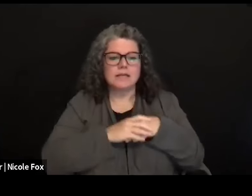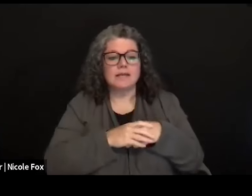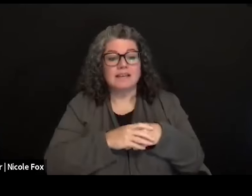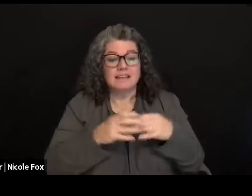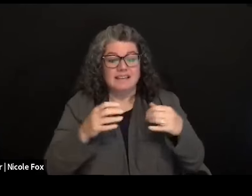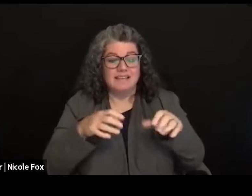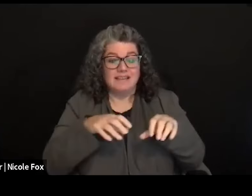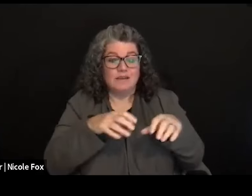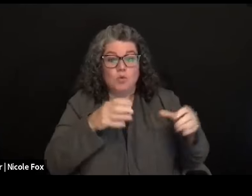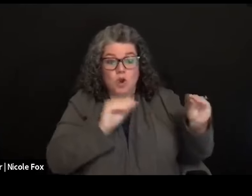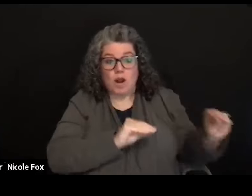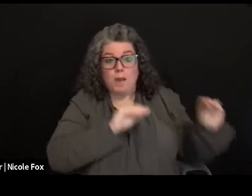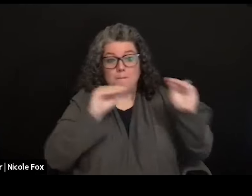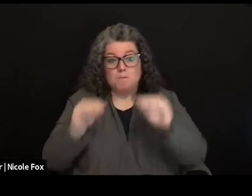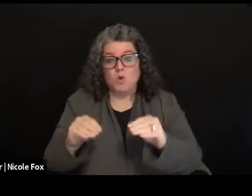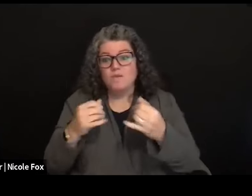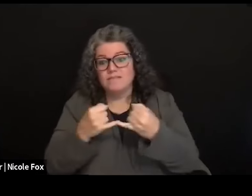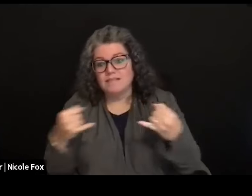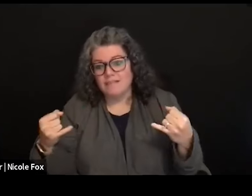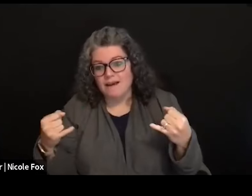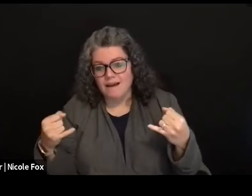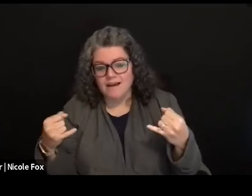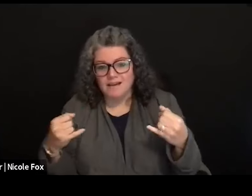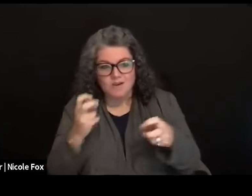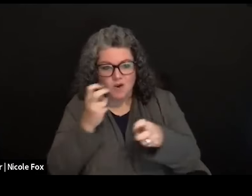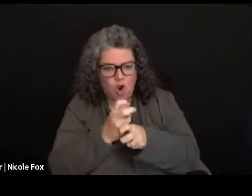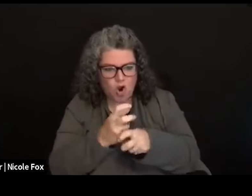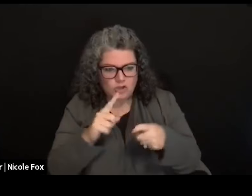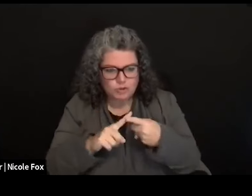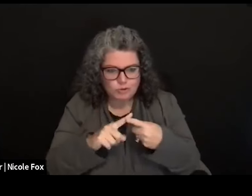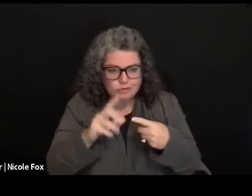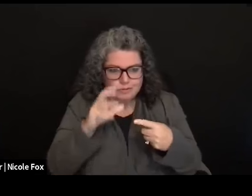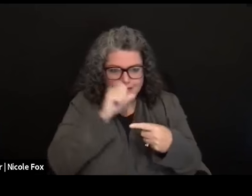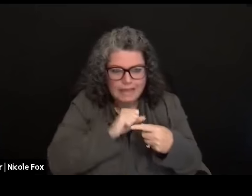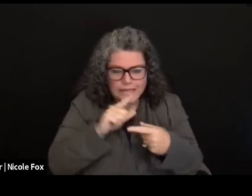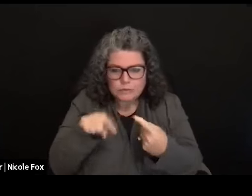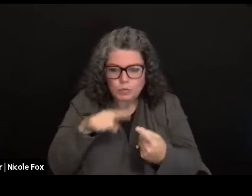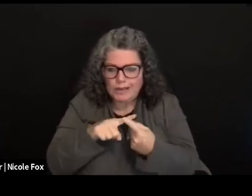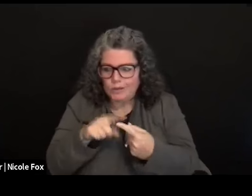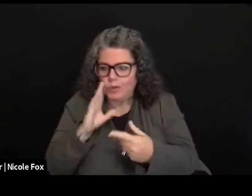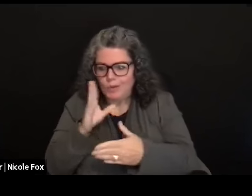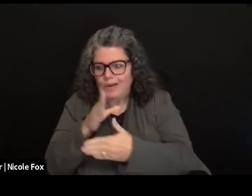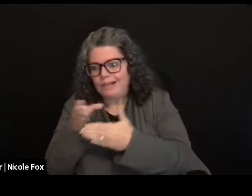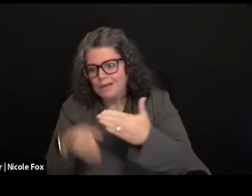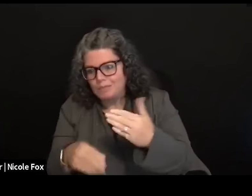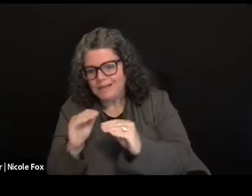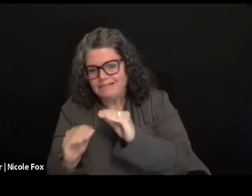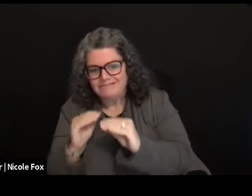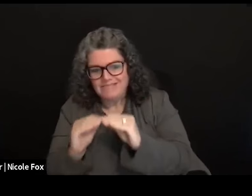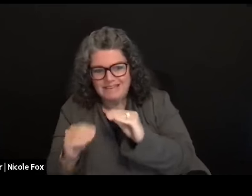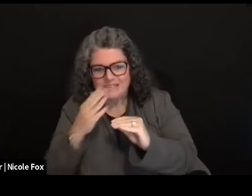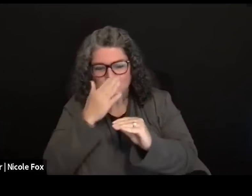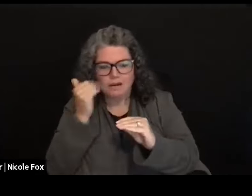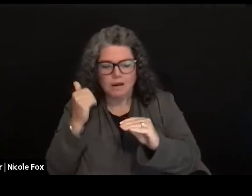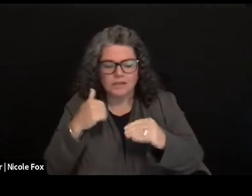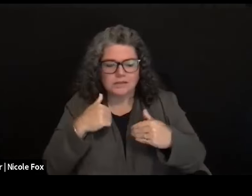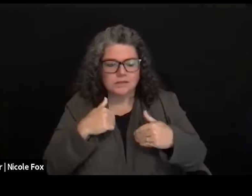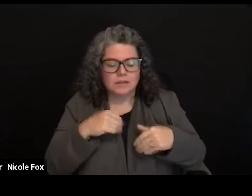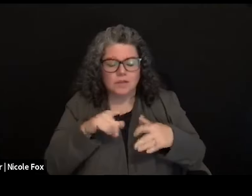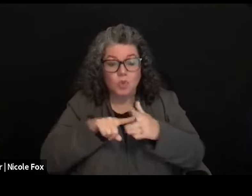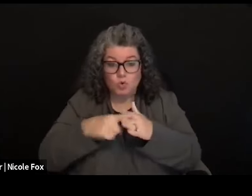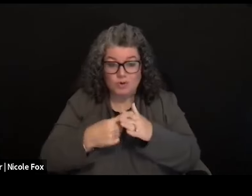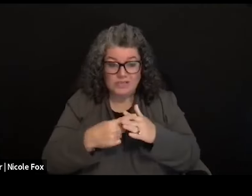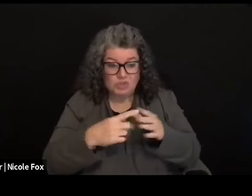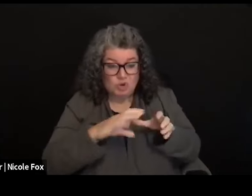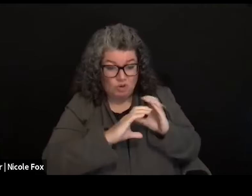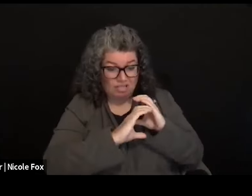a different location is a good example of why it's hard to estimate completion dates. As we were doing this, we put a camera in that original line